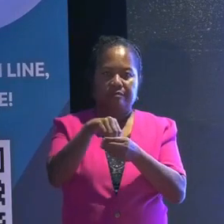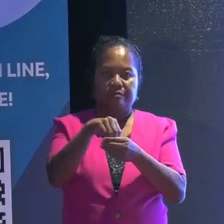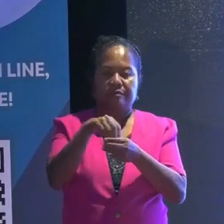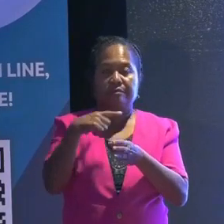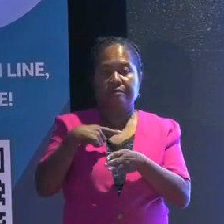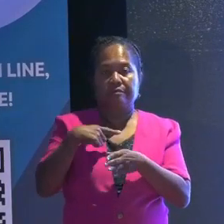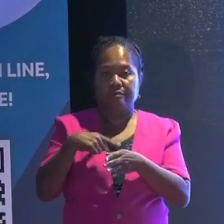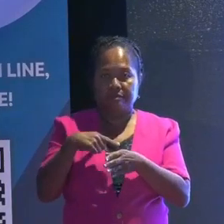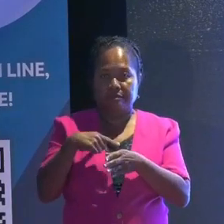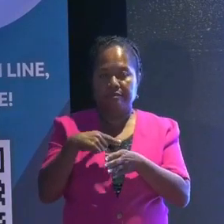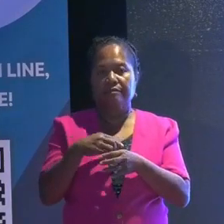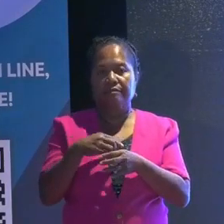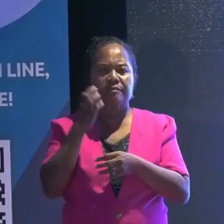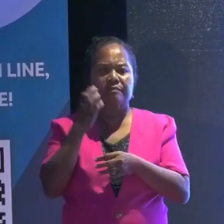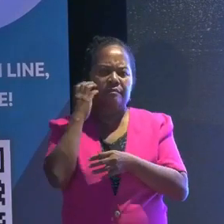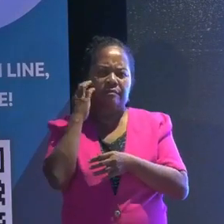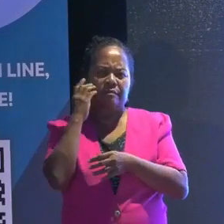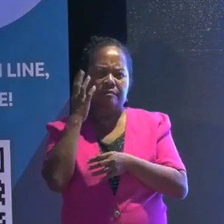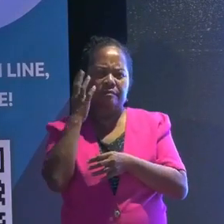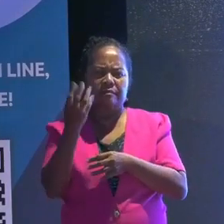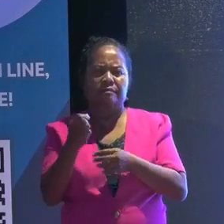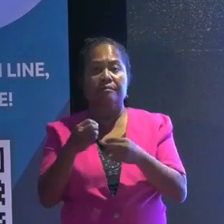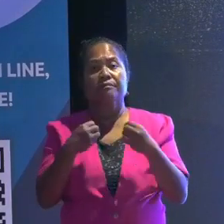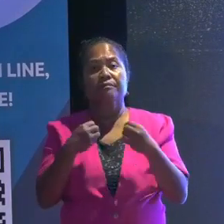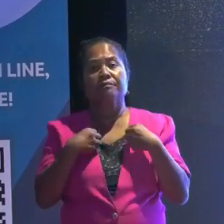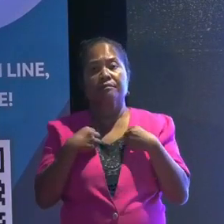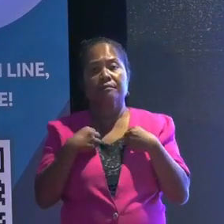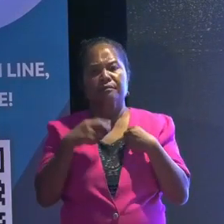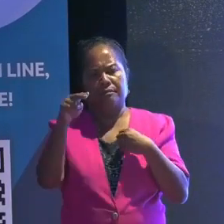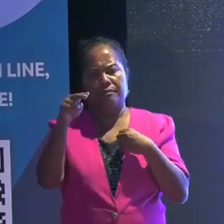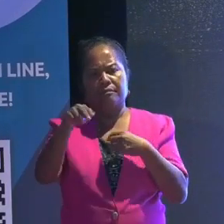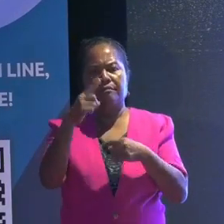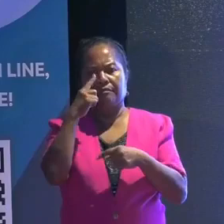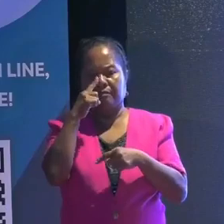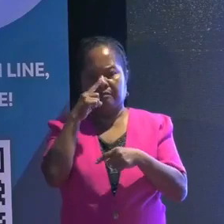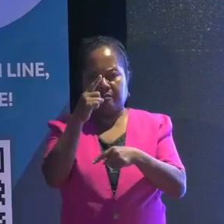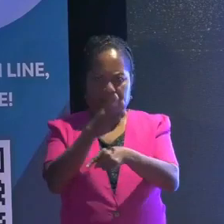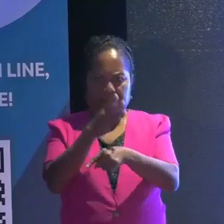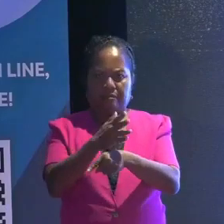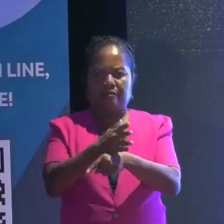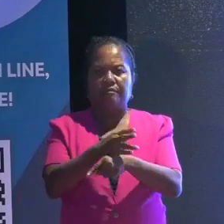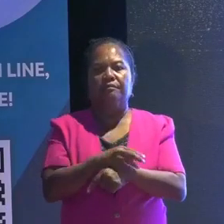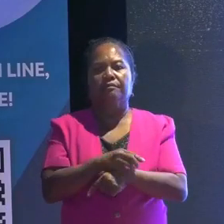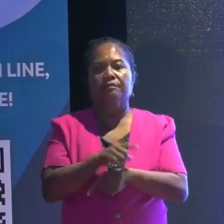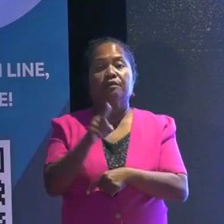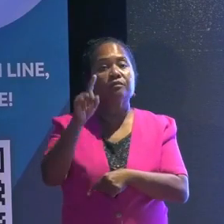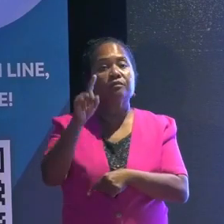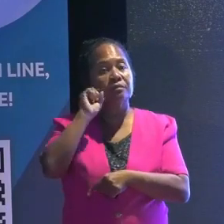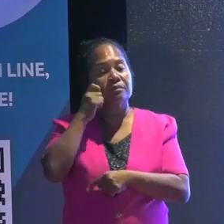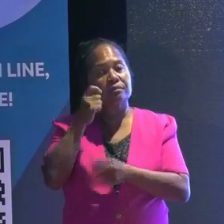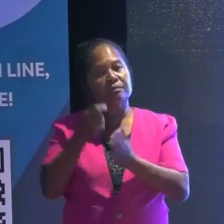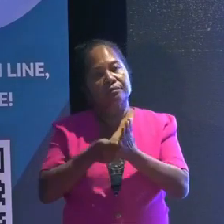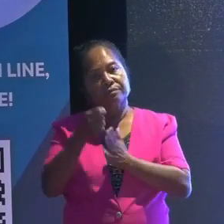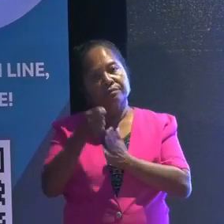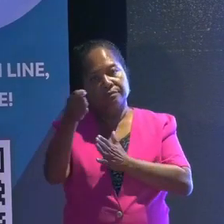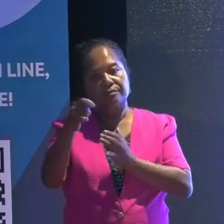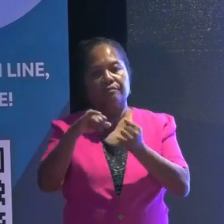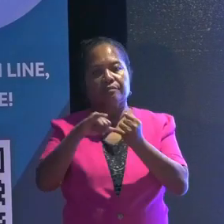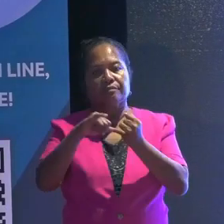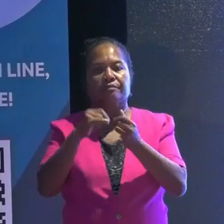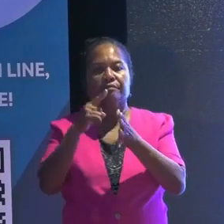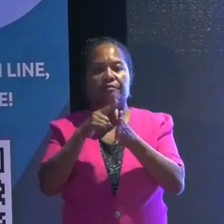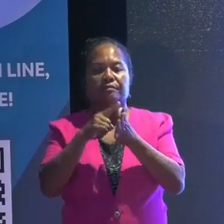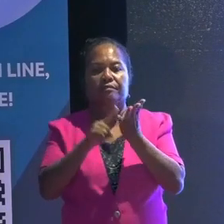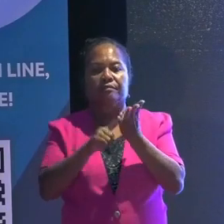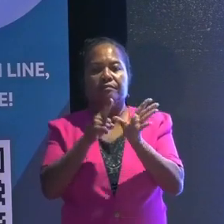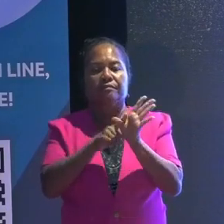because when you run a business, you need people to work for you. So you will pay them salary and wage. And